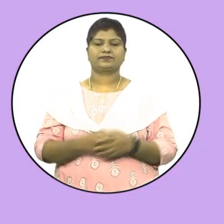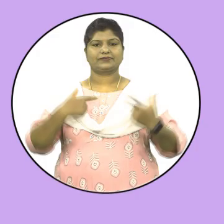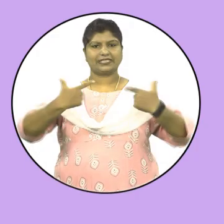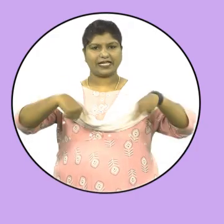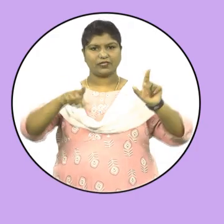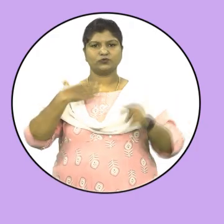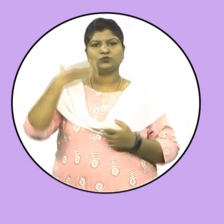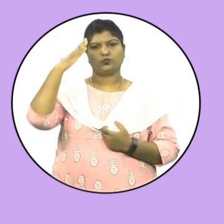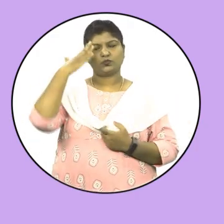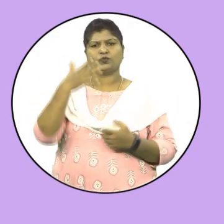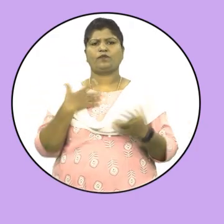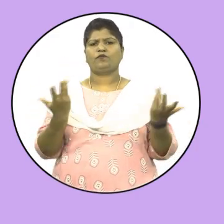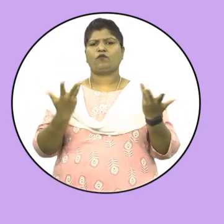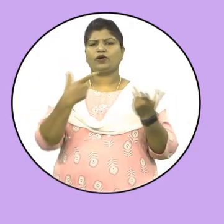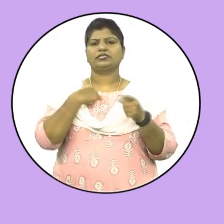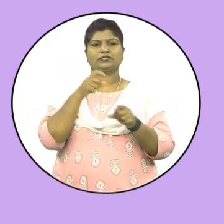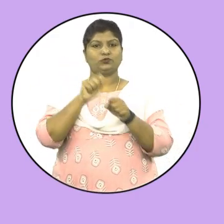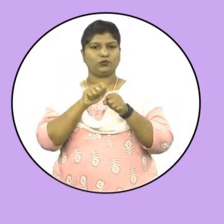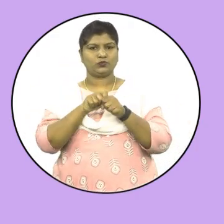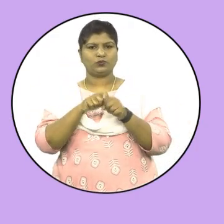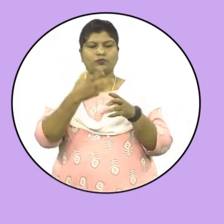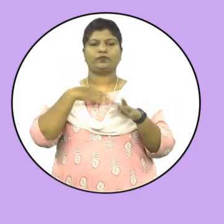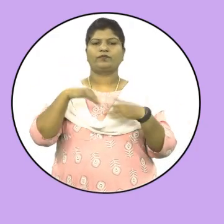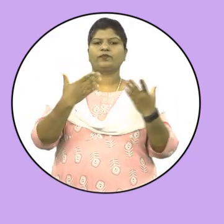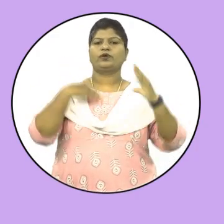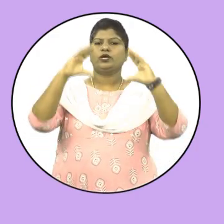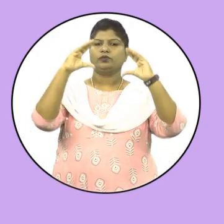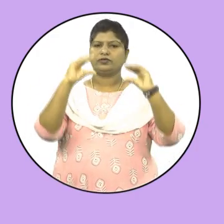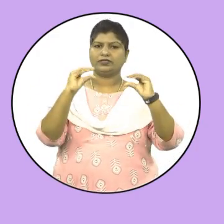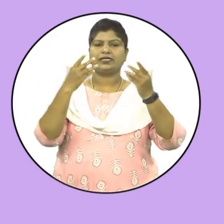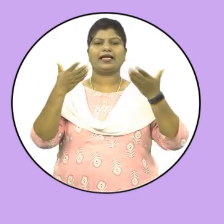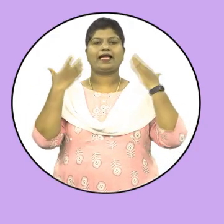Let's know what can we do to reduce air pollution.